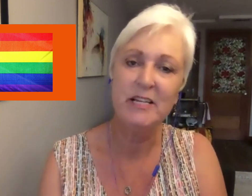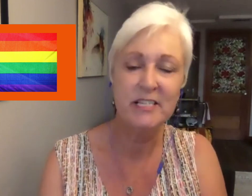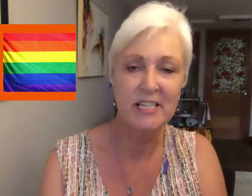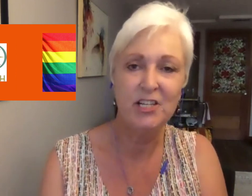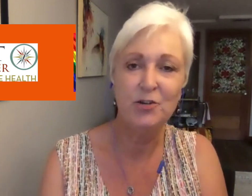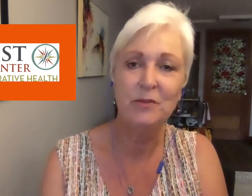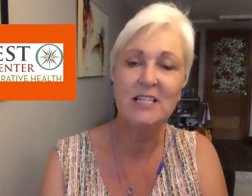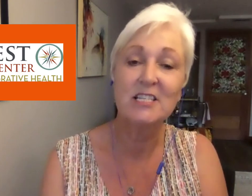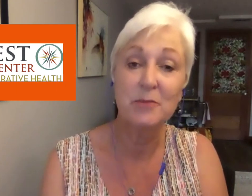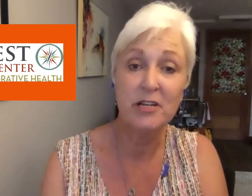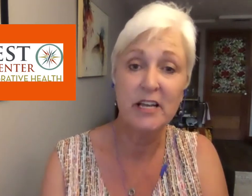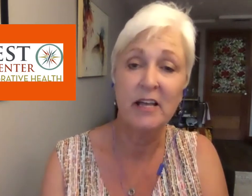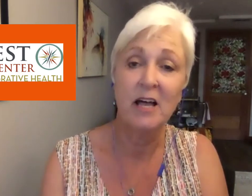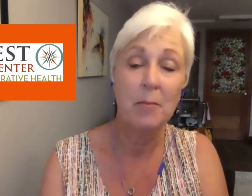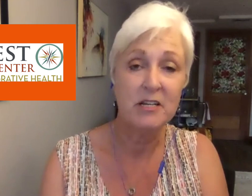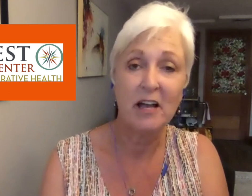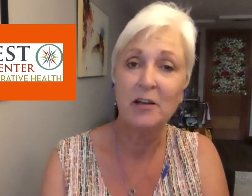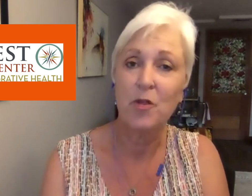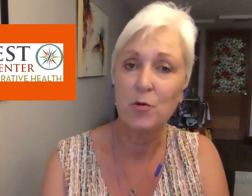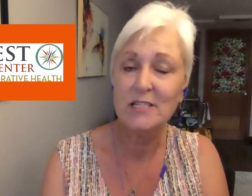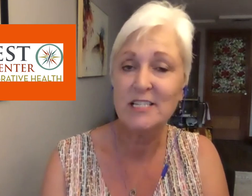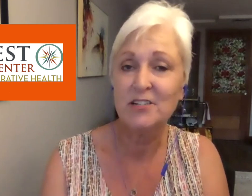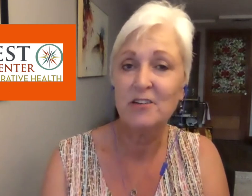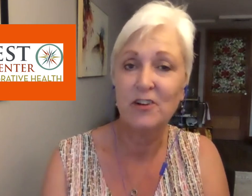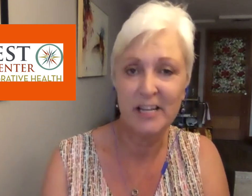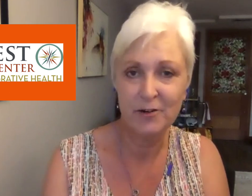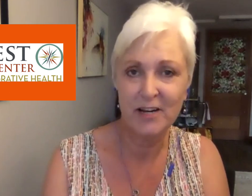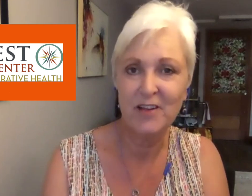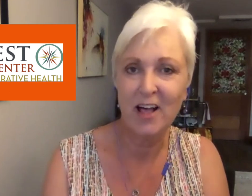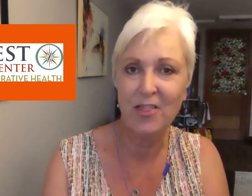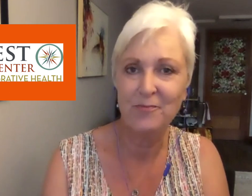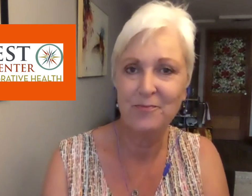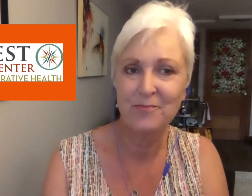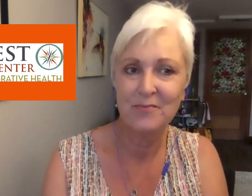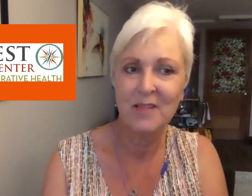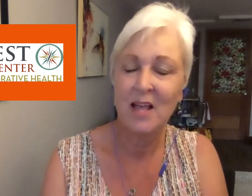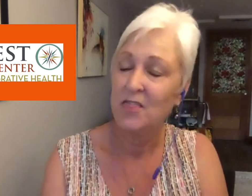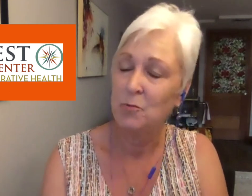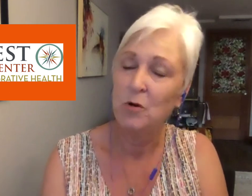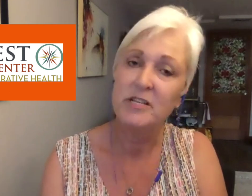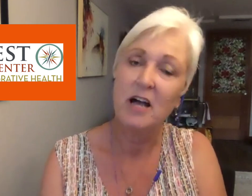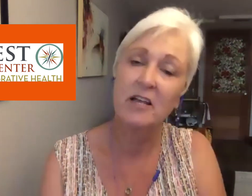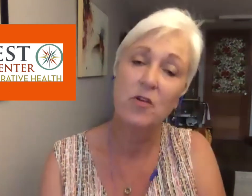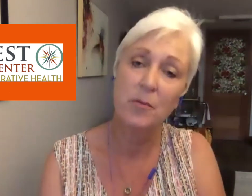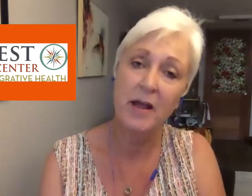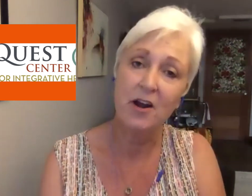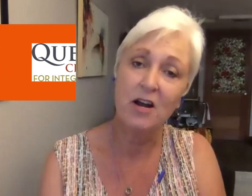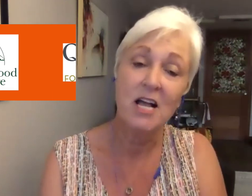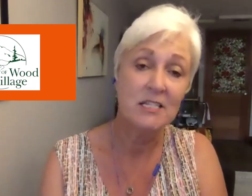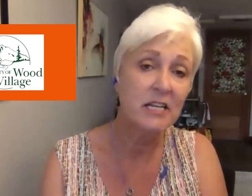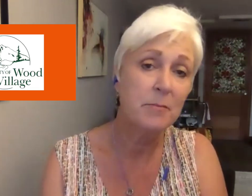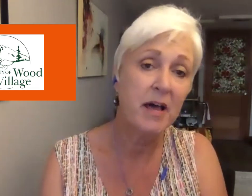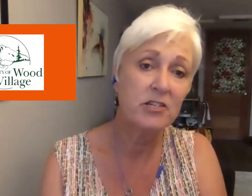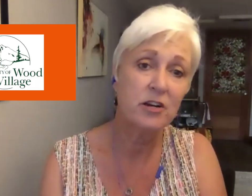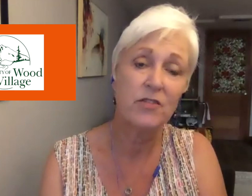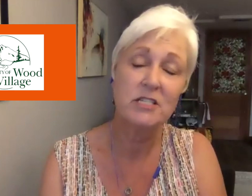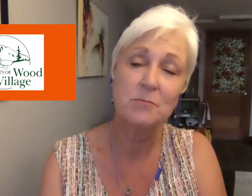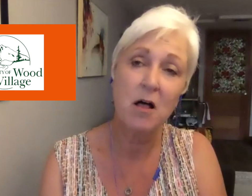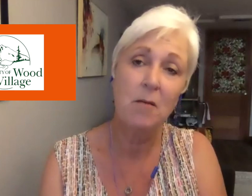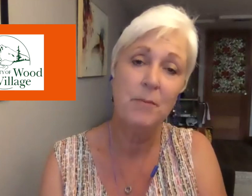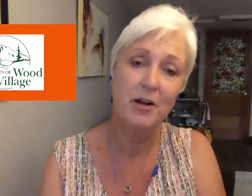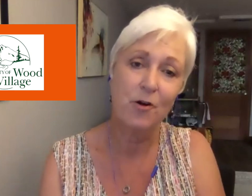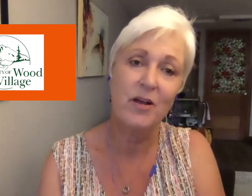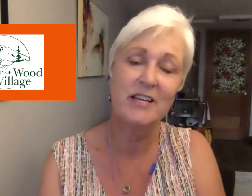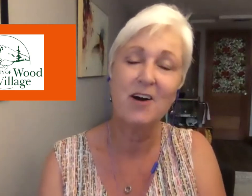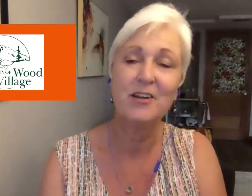LGBTQ plus community by talking with Quest Center for Integrative Health. Then we'll be talking with the Mayor and City Manager of the